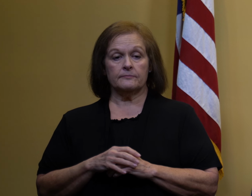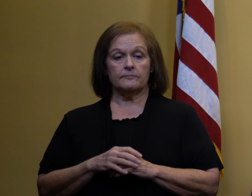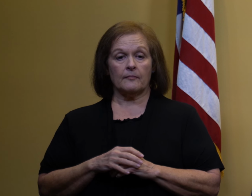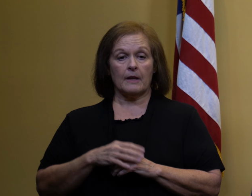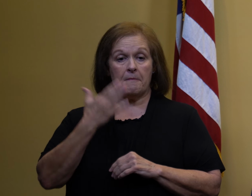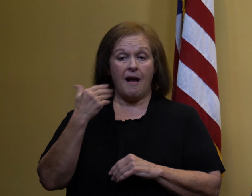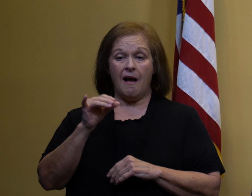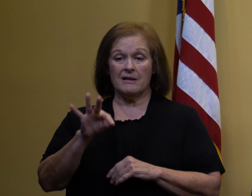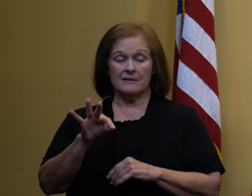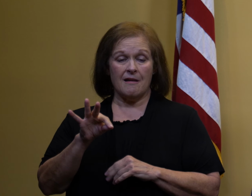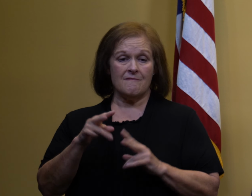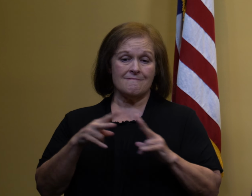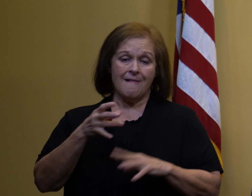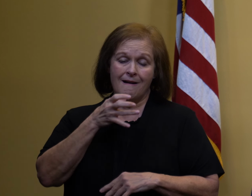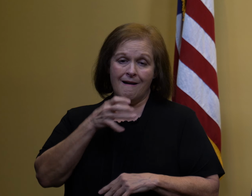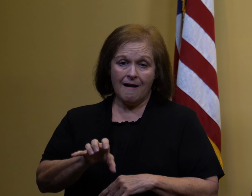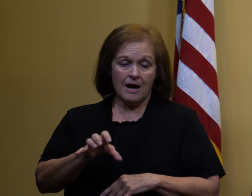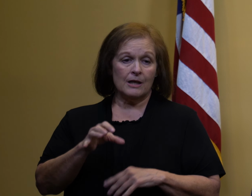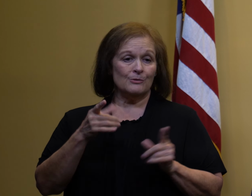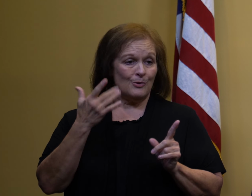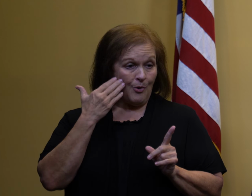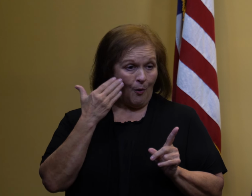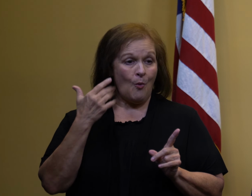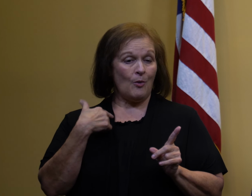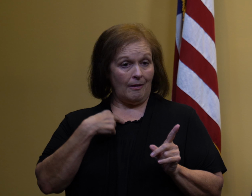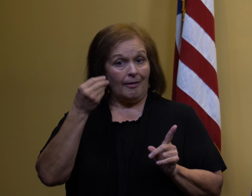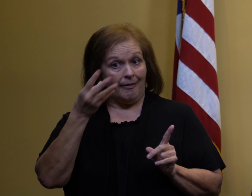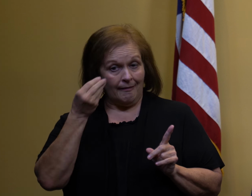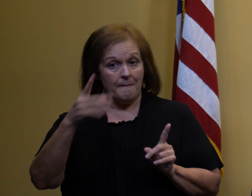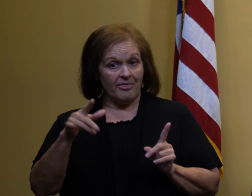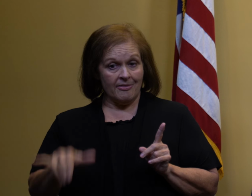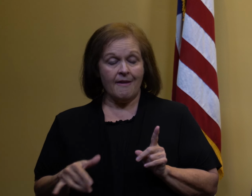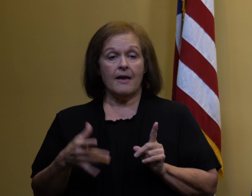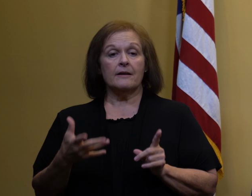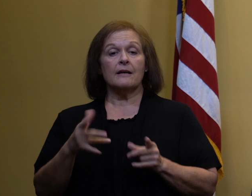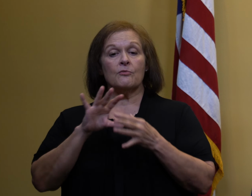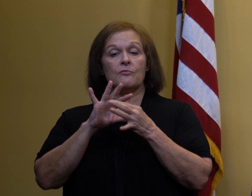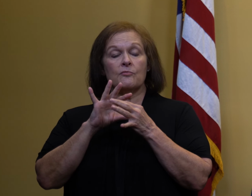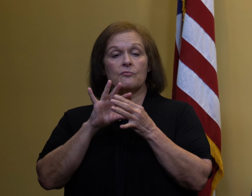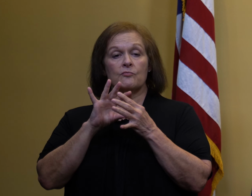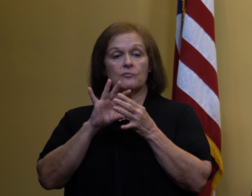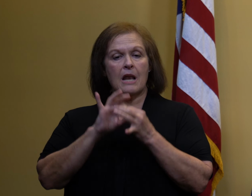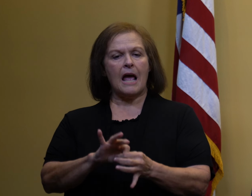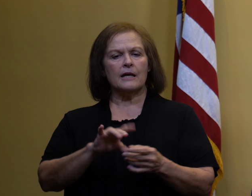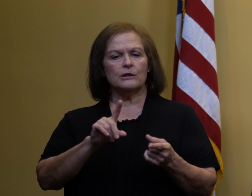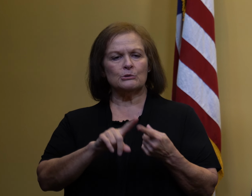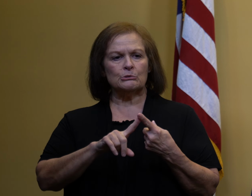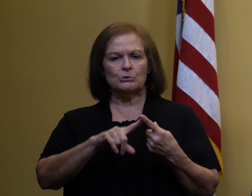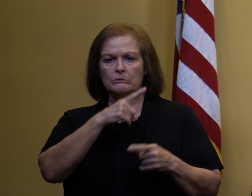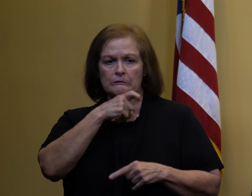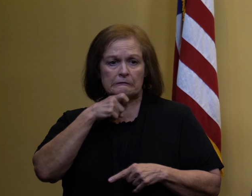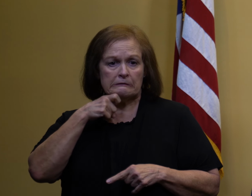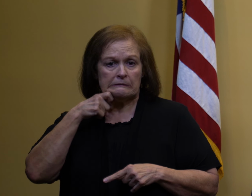the extreme heat, we know, and as we've been reporting, even as relates to the drought that